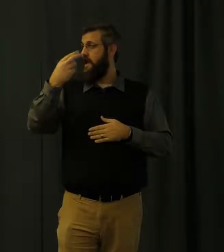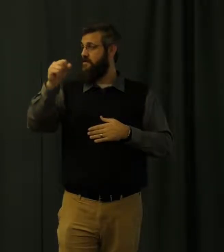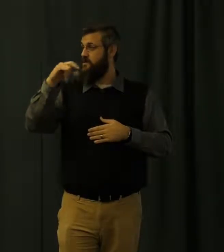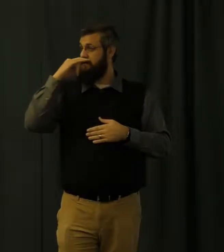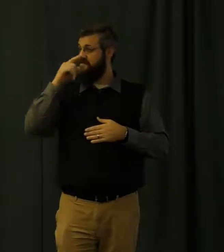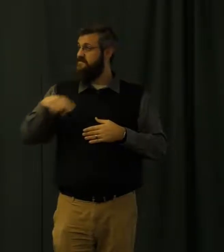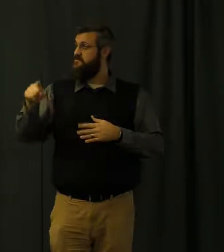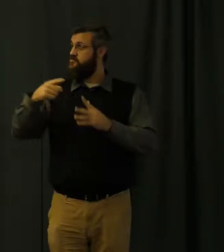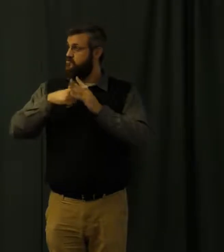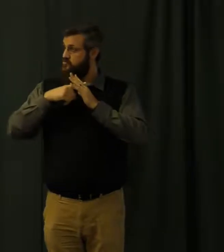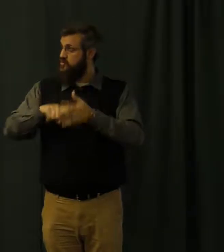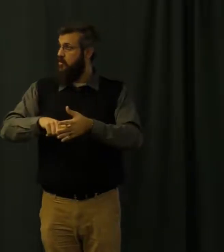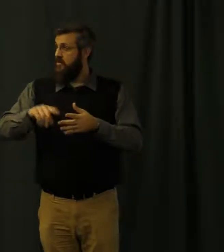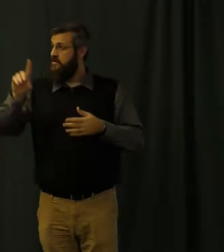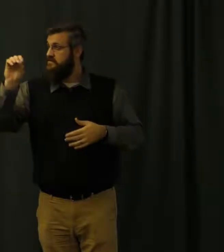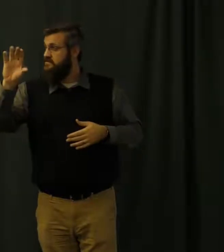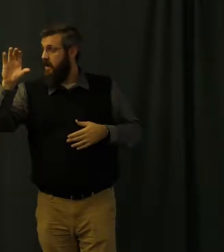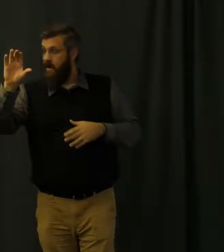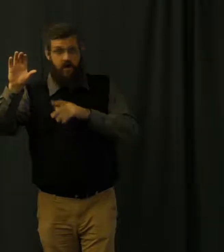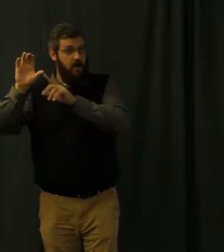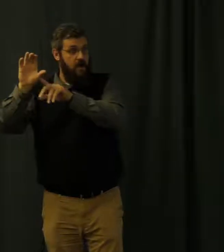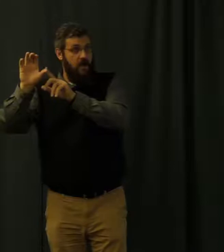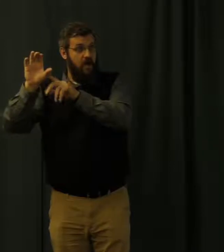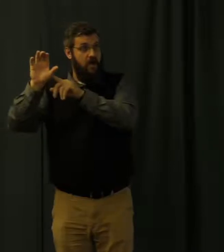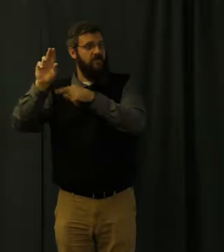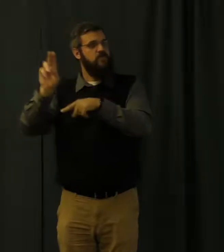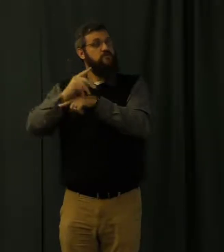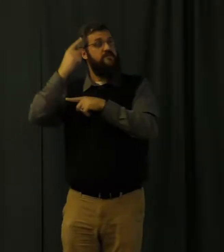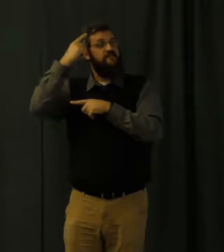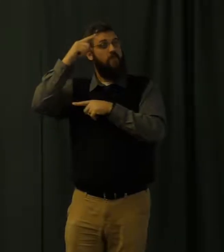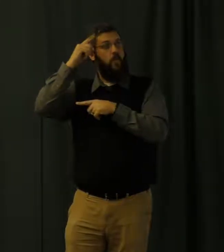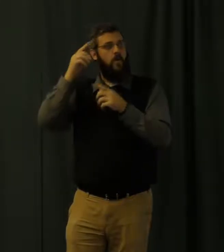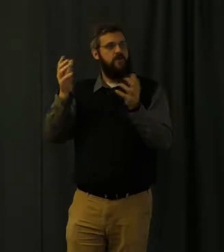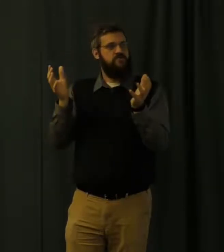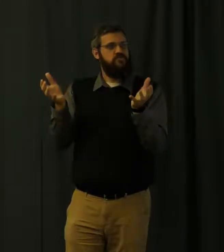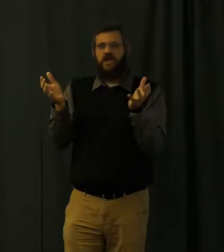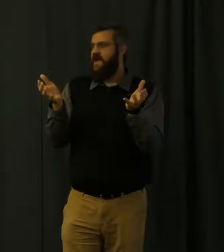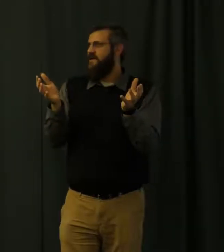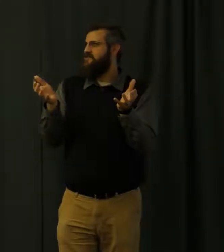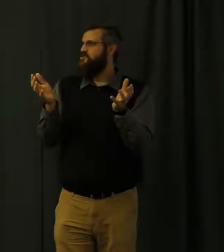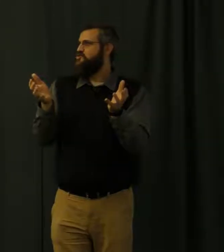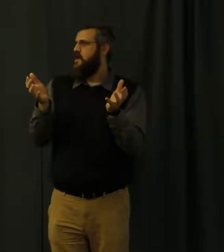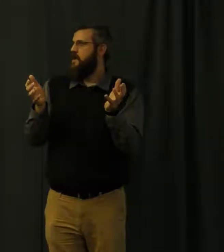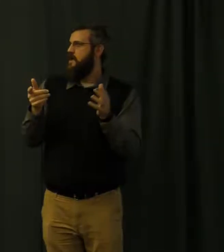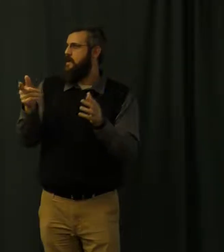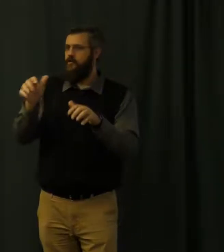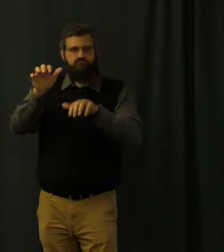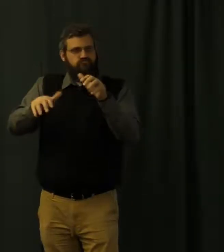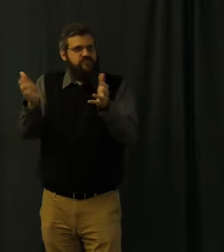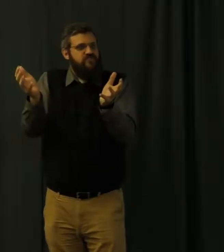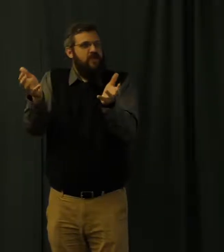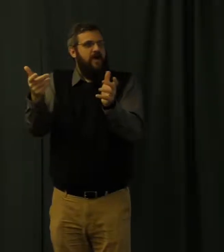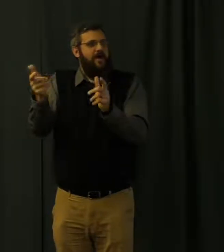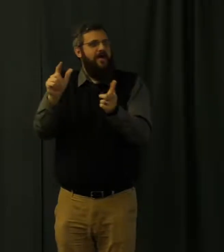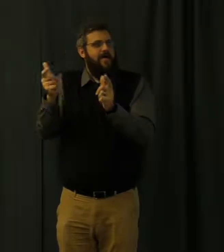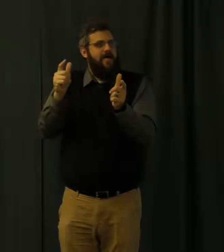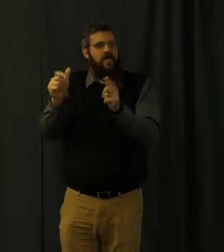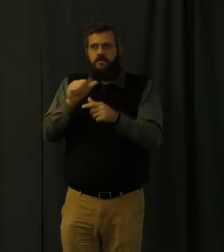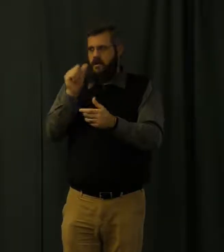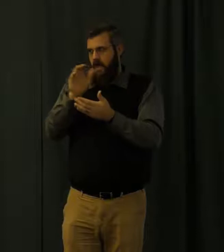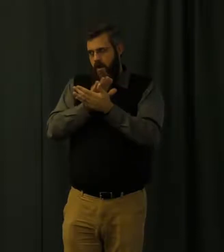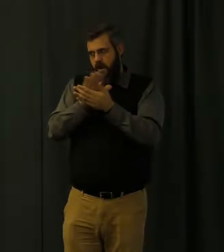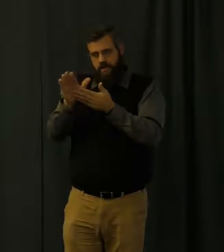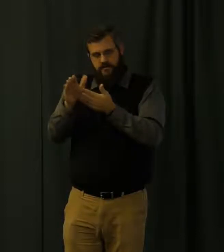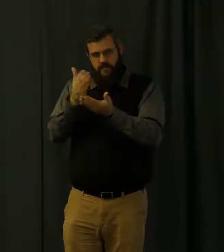Doc, and they were using it like basically as like a chat. And they were saying some not very nice things and putting in some not very